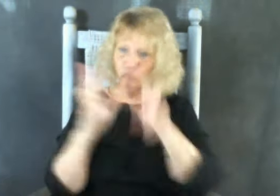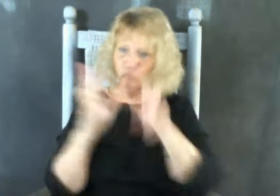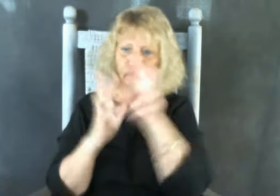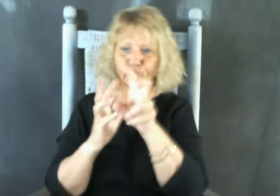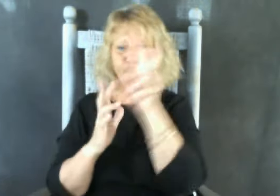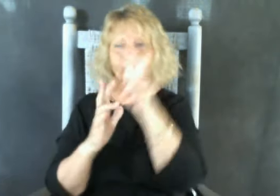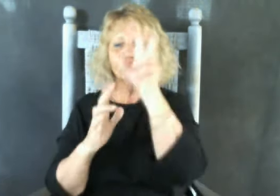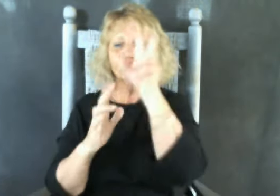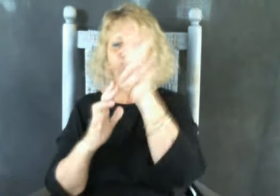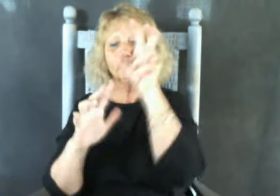We'll be right back.